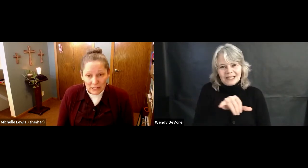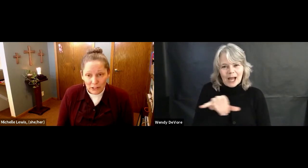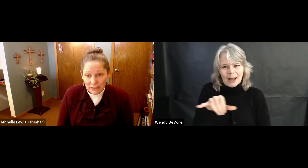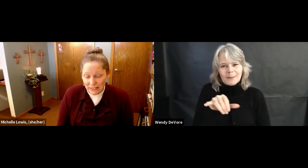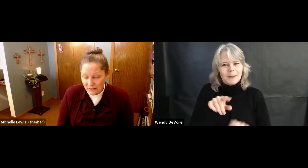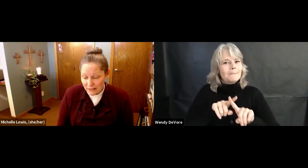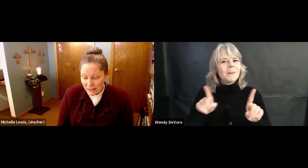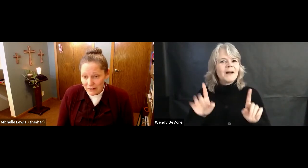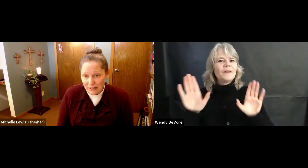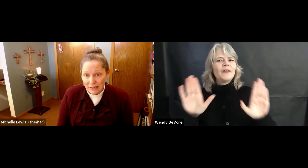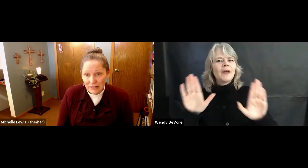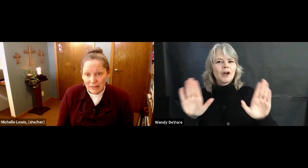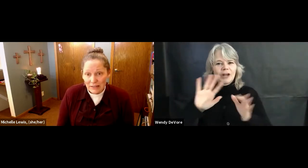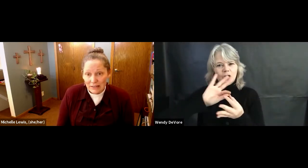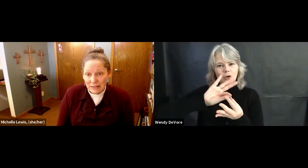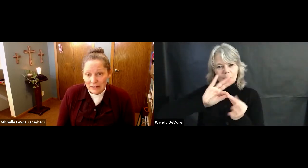interpretations.